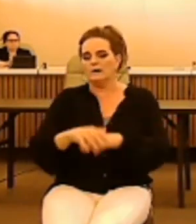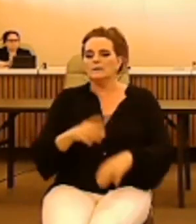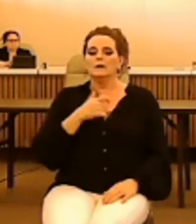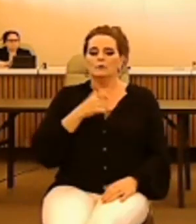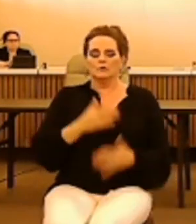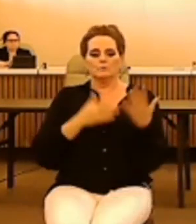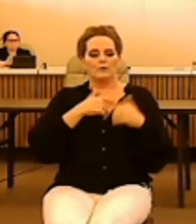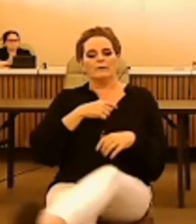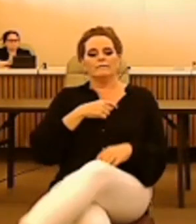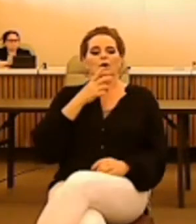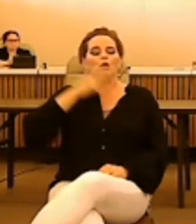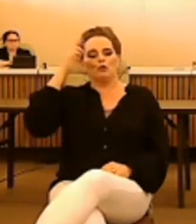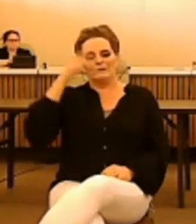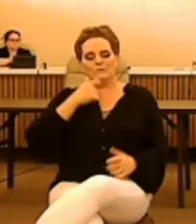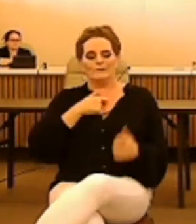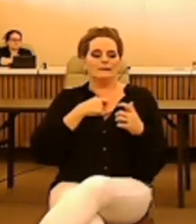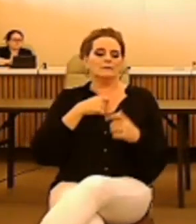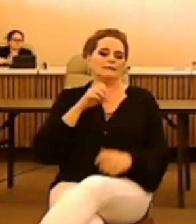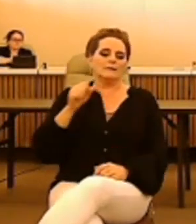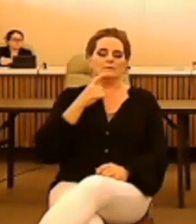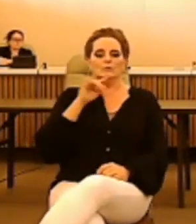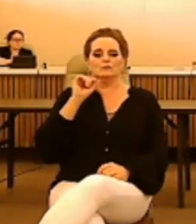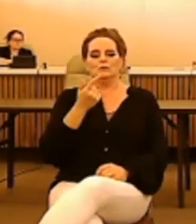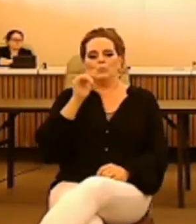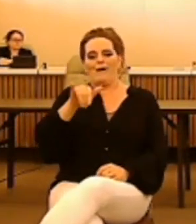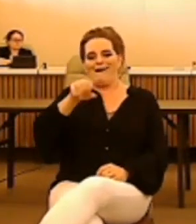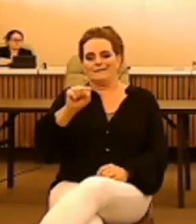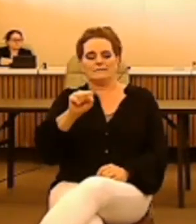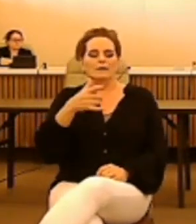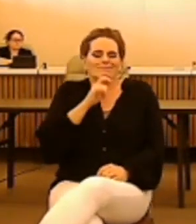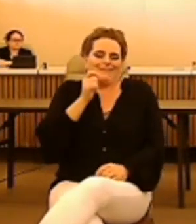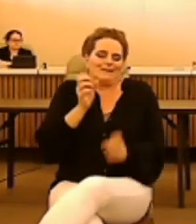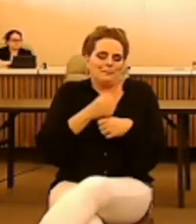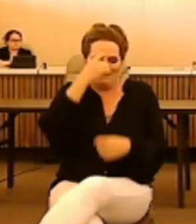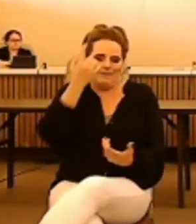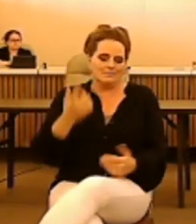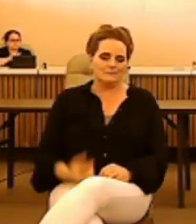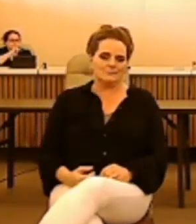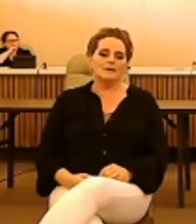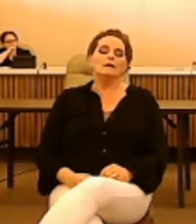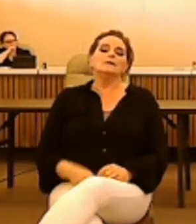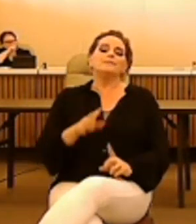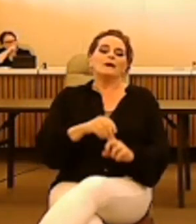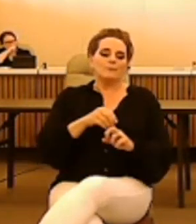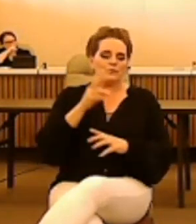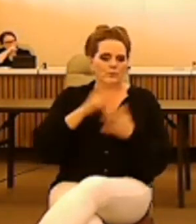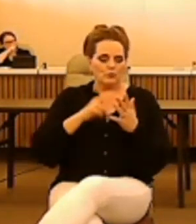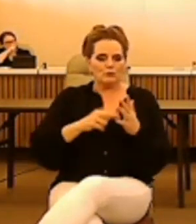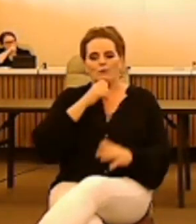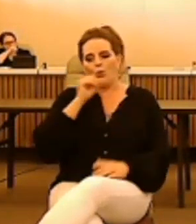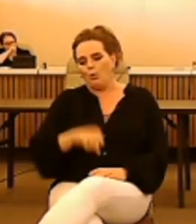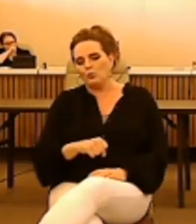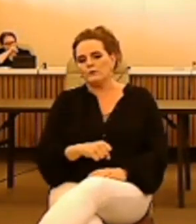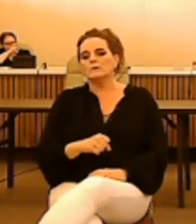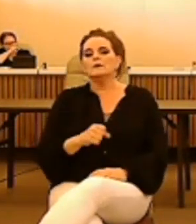Southwest Quadrant GEIS. That made no sense to us, especially when you read all the older comprehensive land